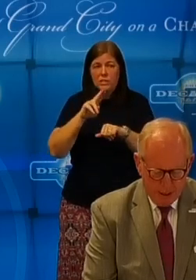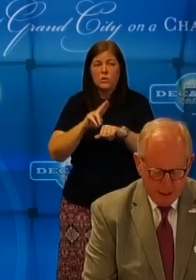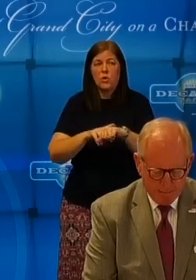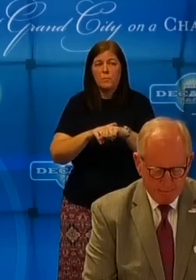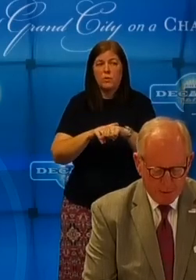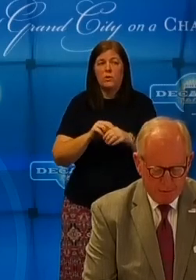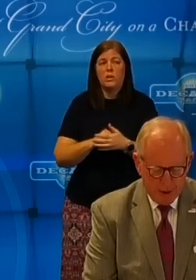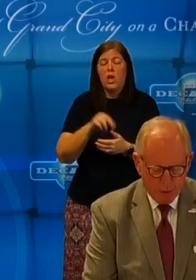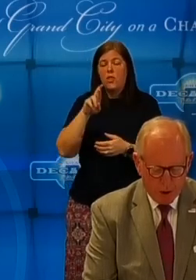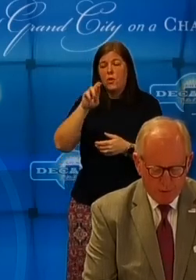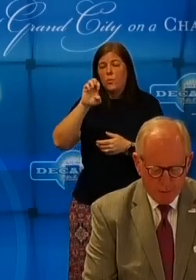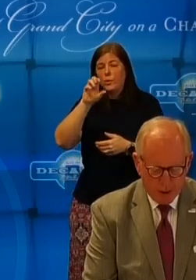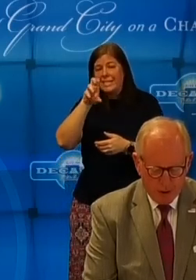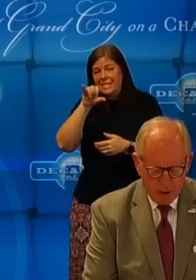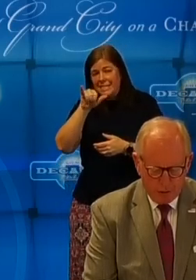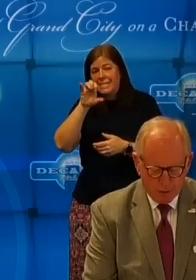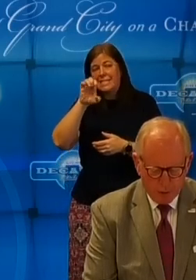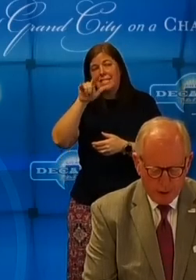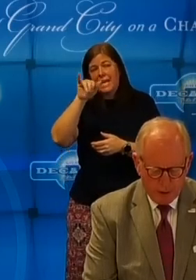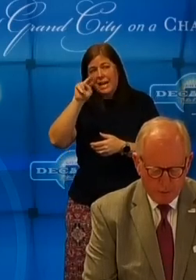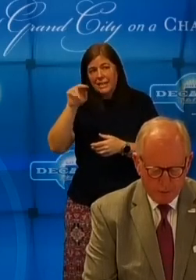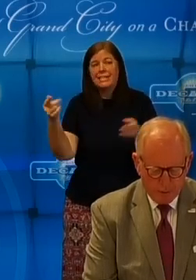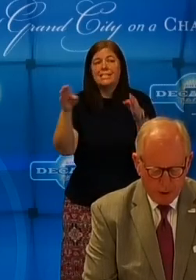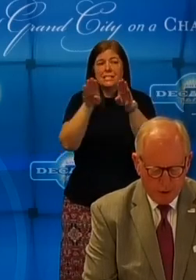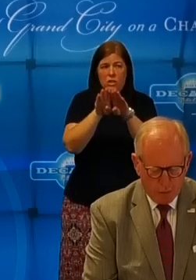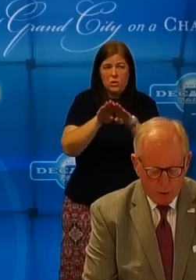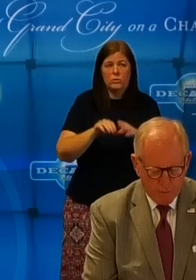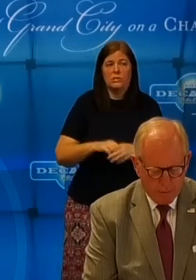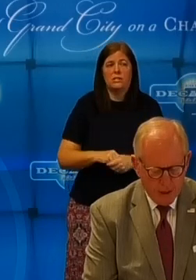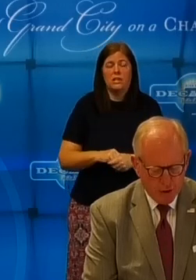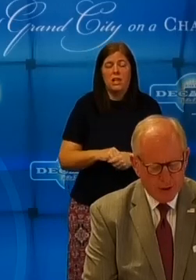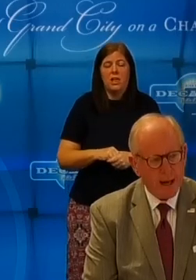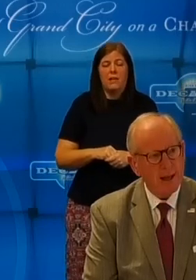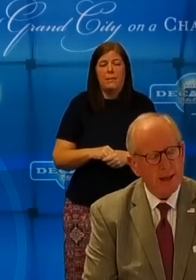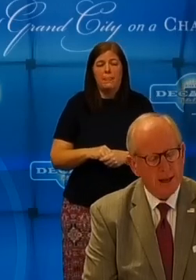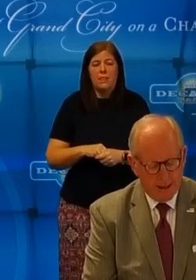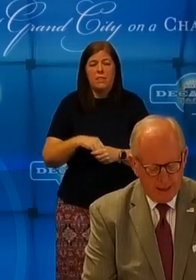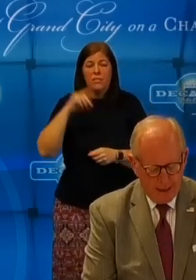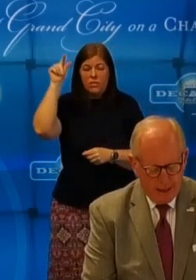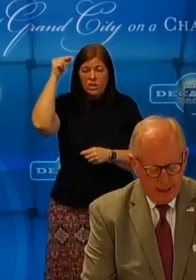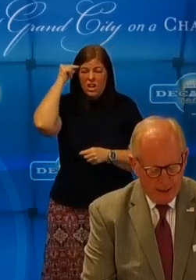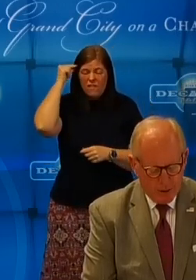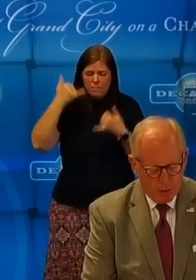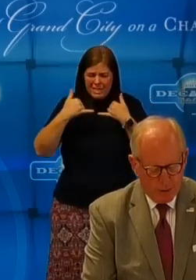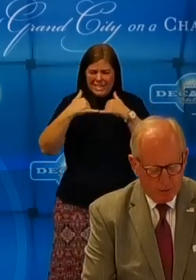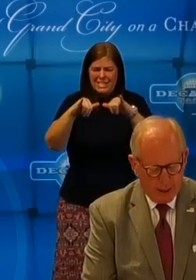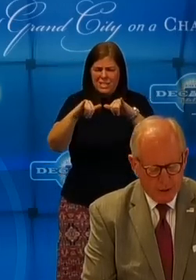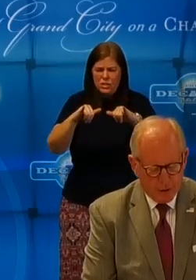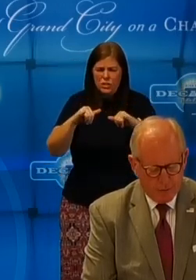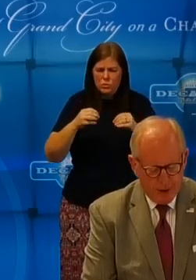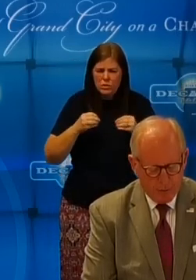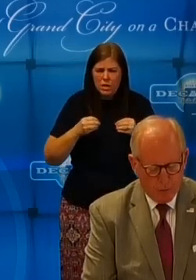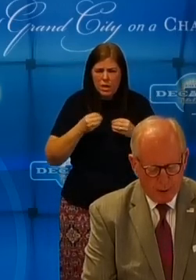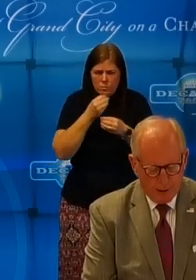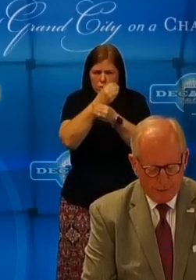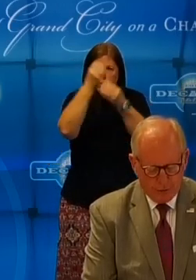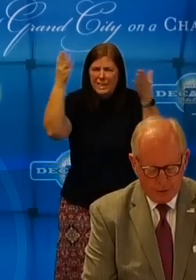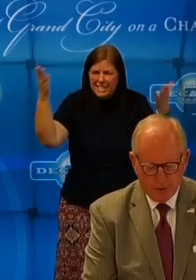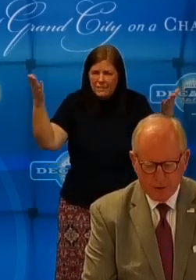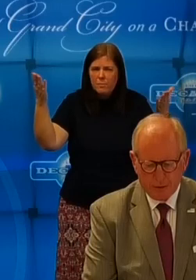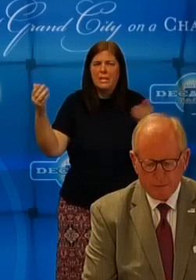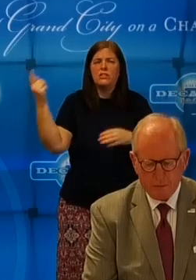Then the federal government continues to release more information daily as it relates to federal